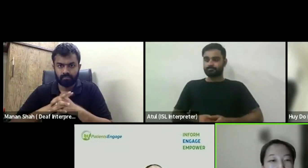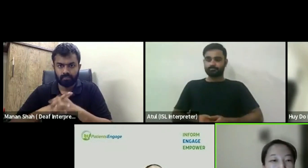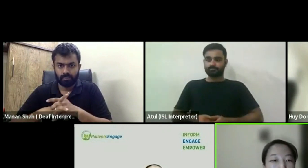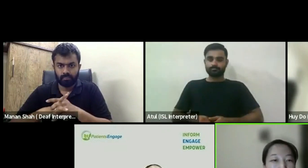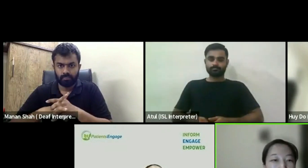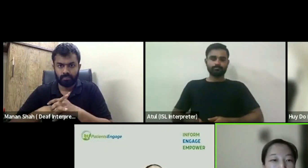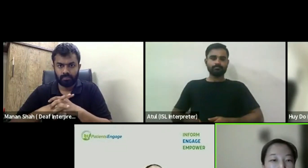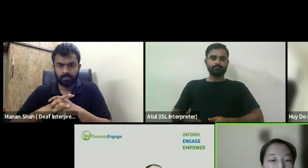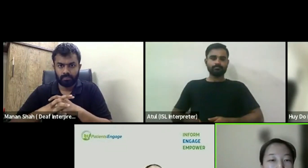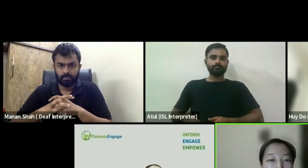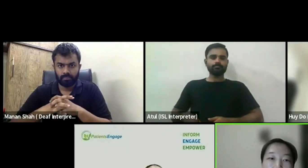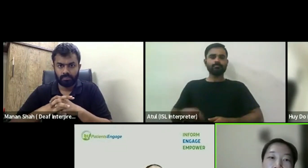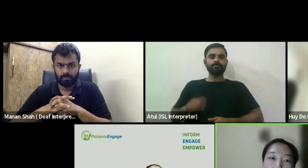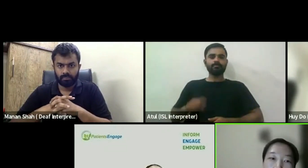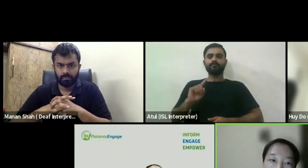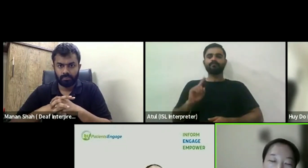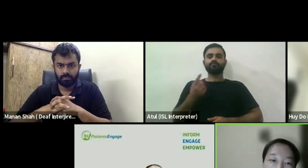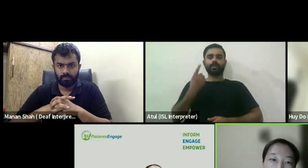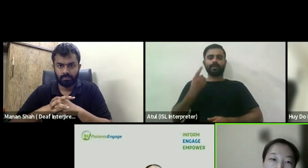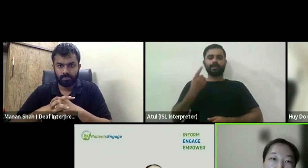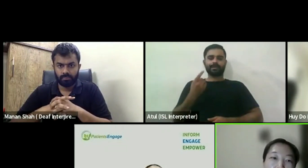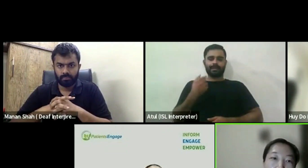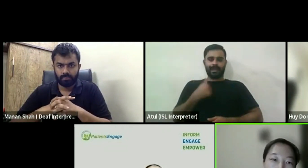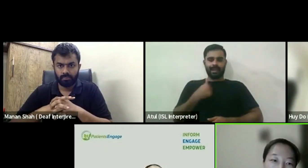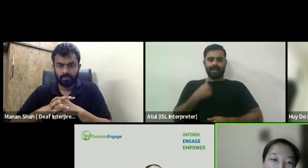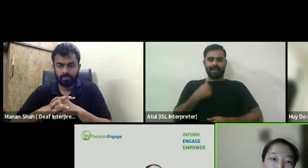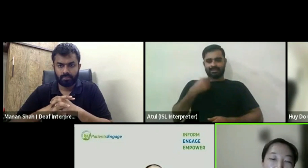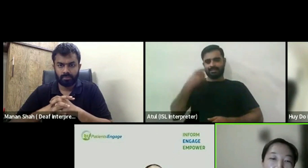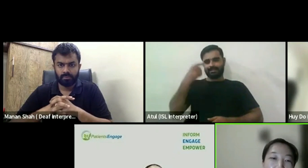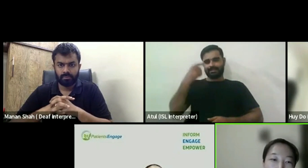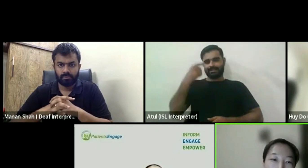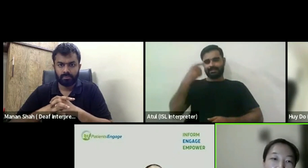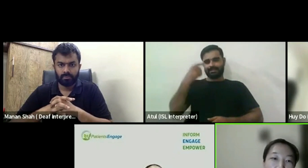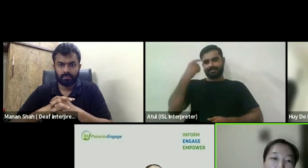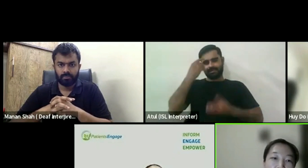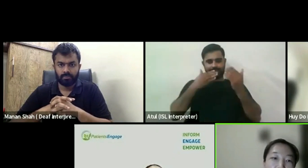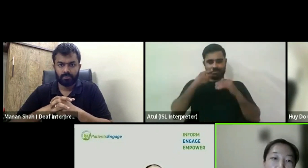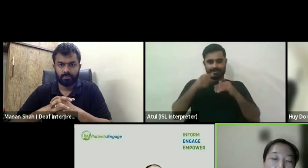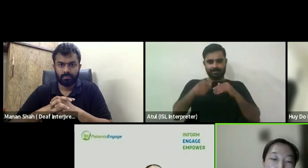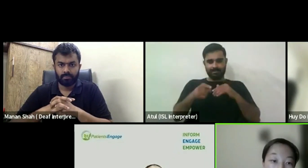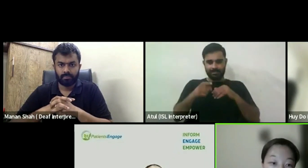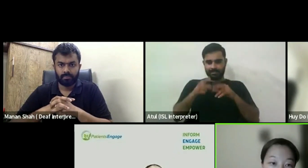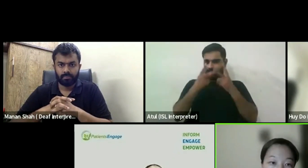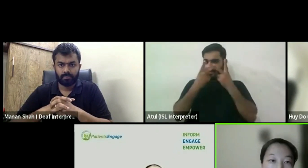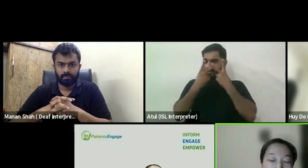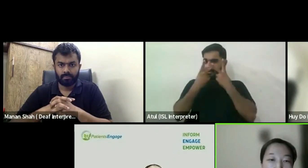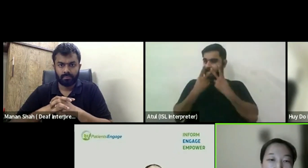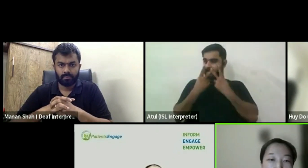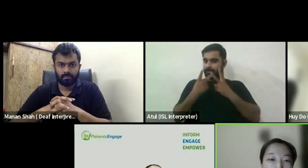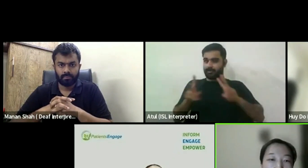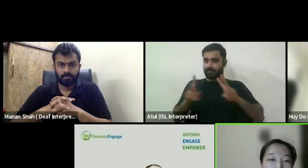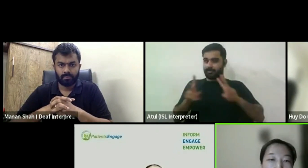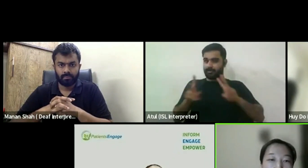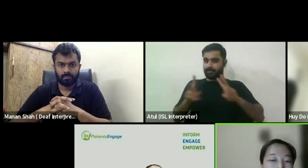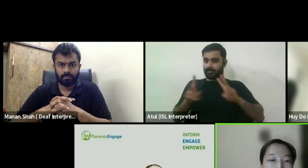all, I think this is the difference between community-based rehabilitation and medical